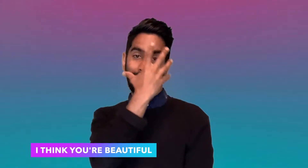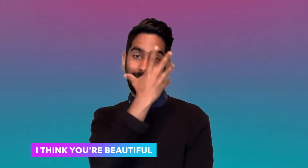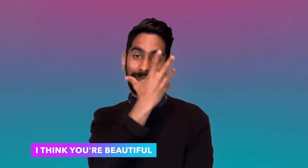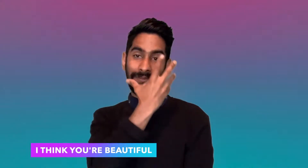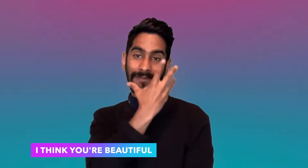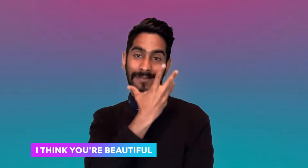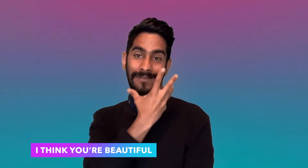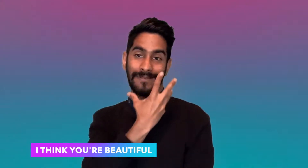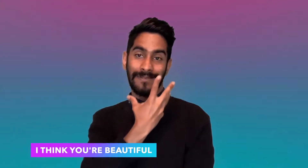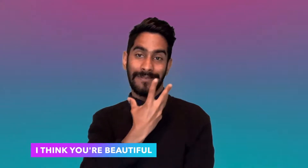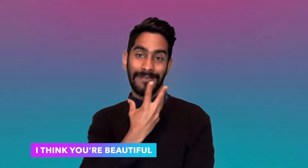beautiful.